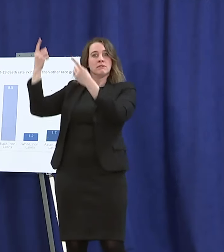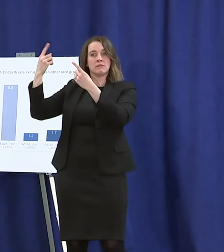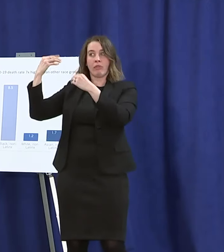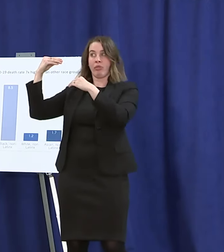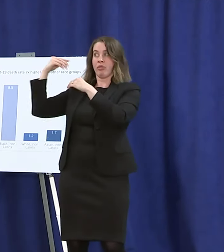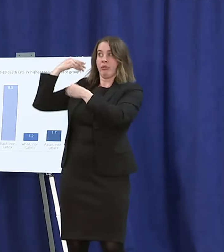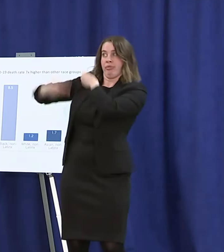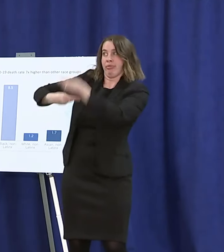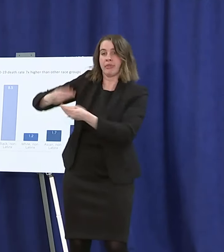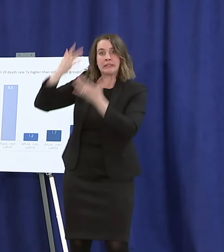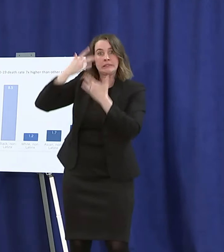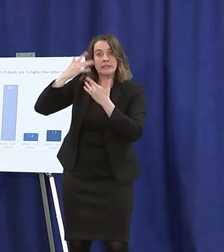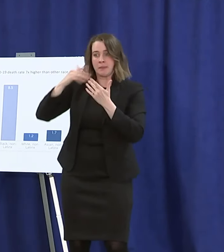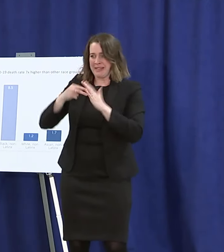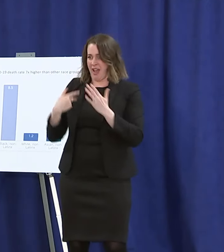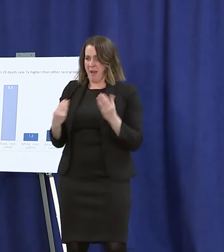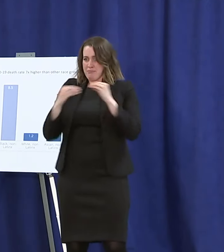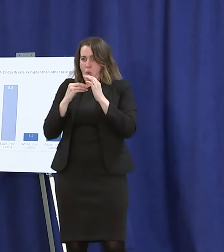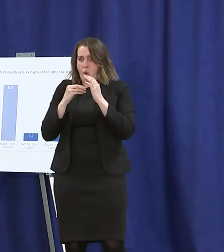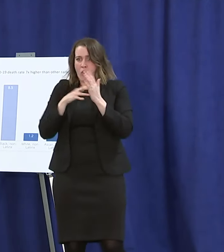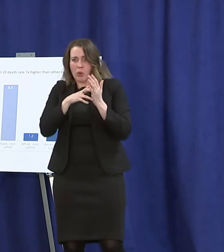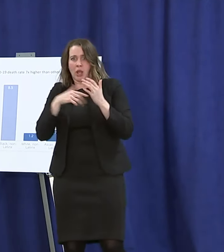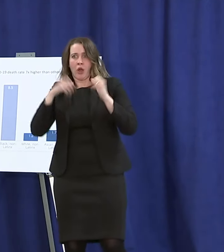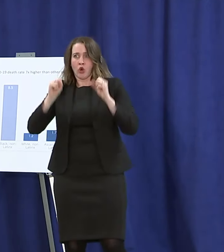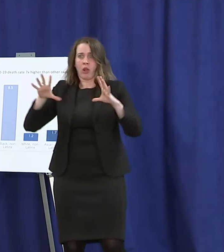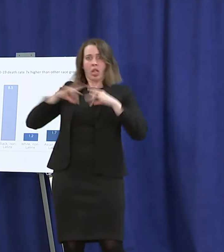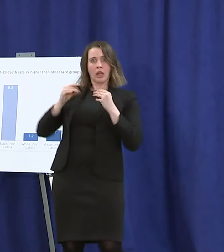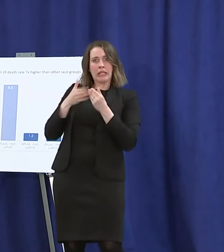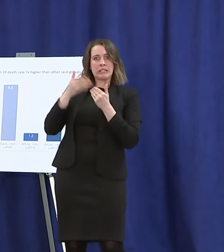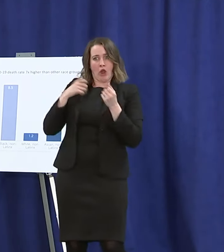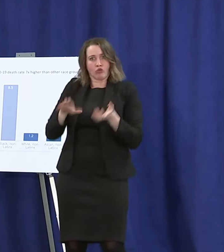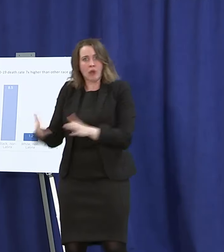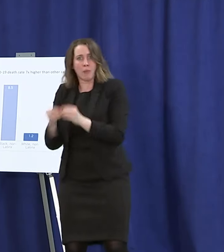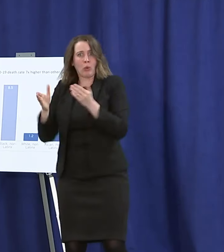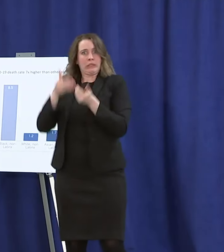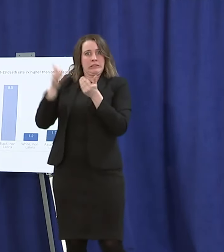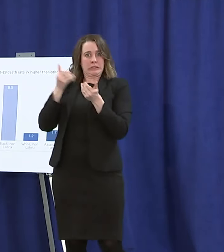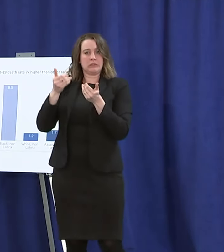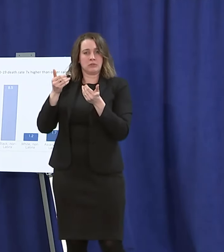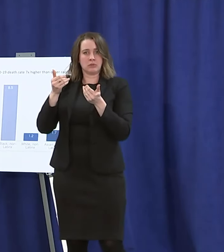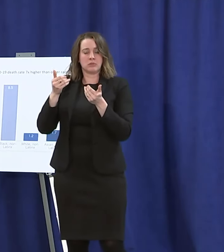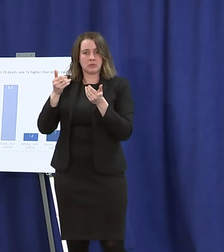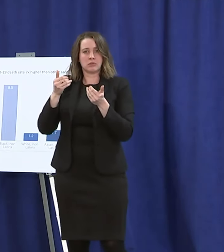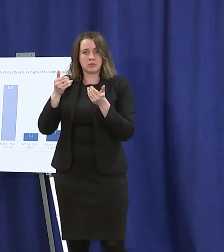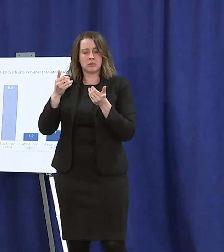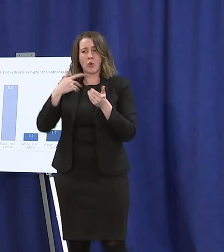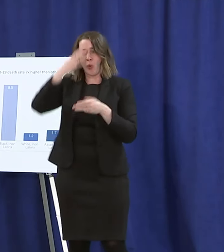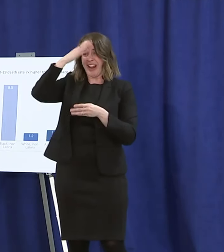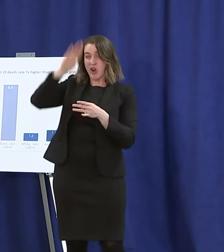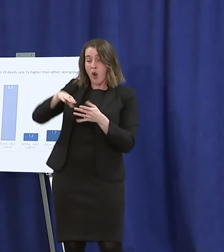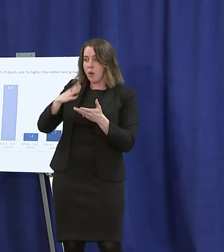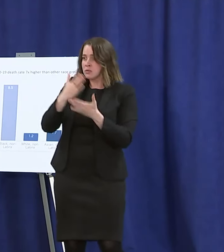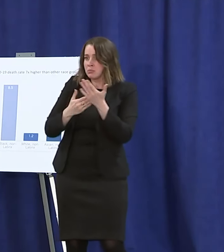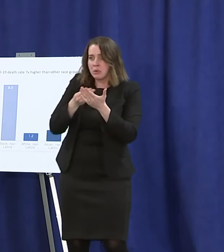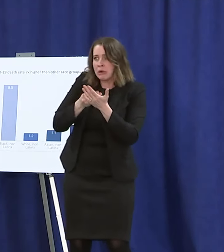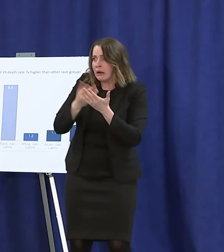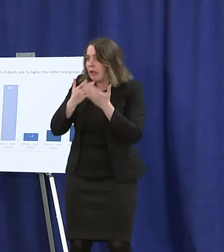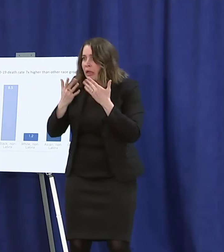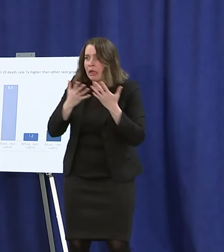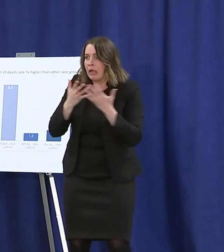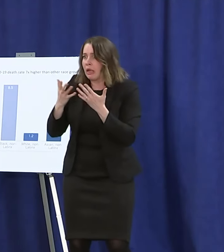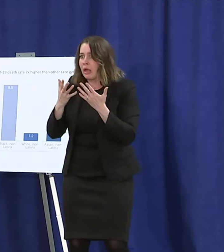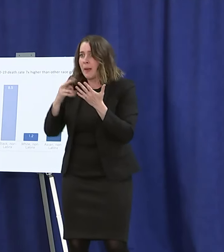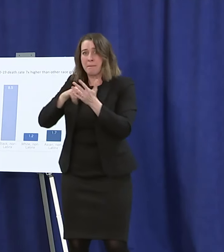them particularly vulnerable to this virus. We know that due to some of the economic barriers in communities, social distancing